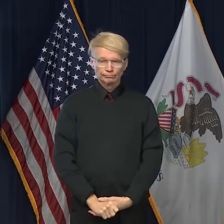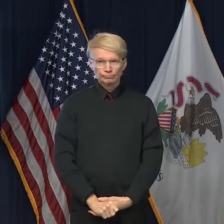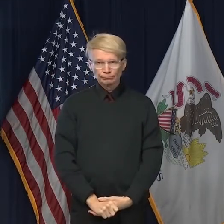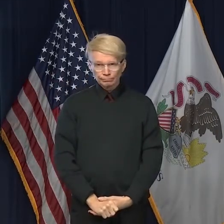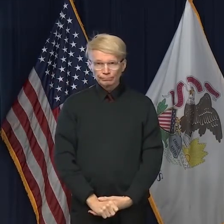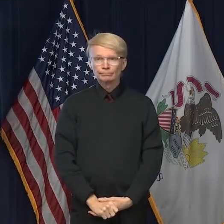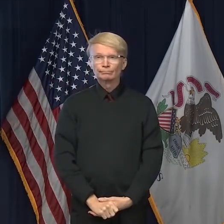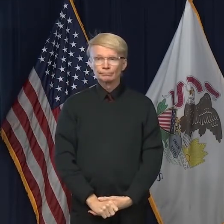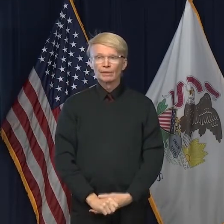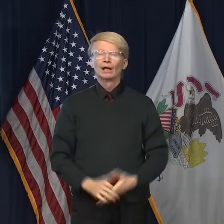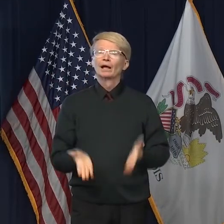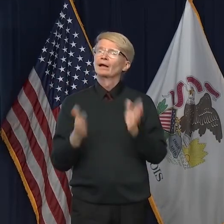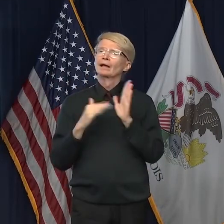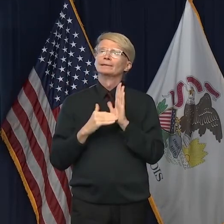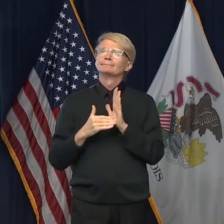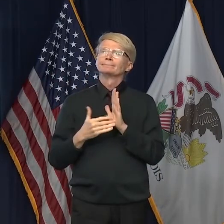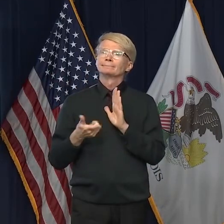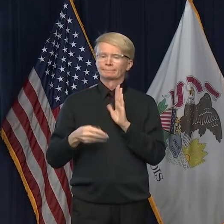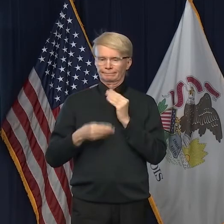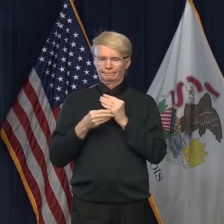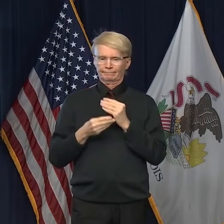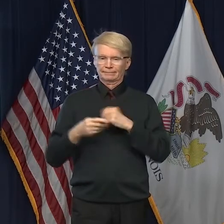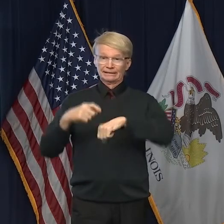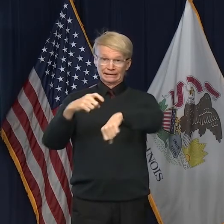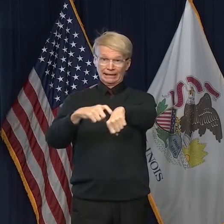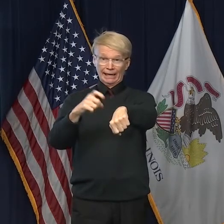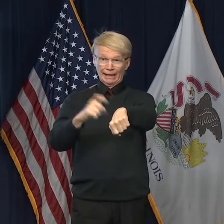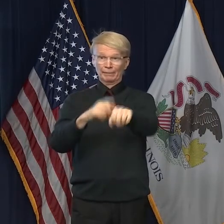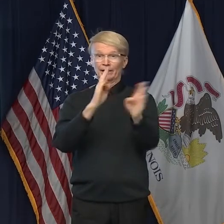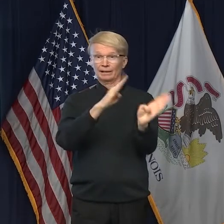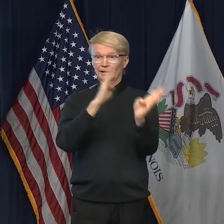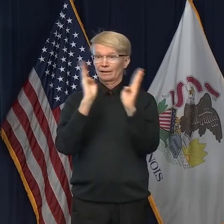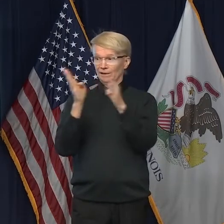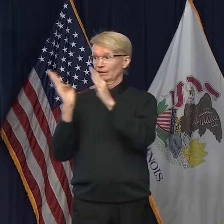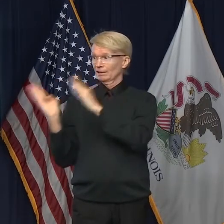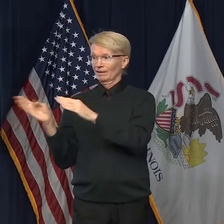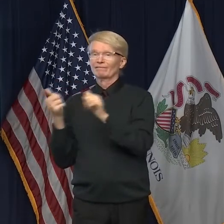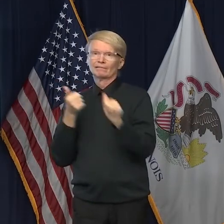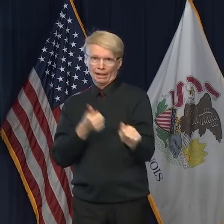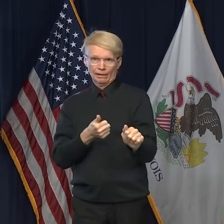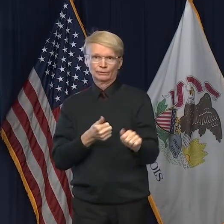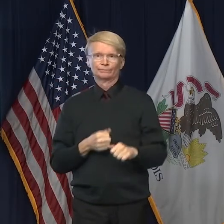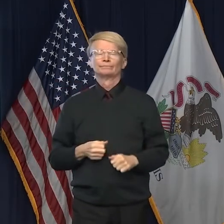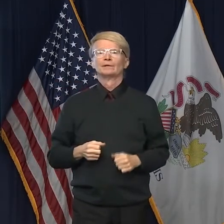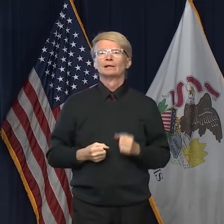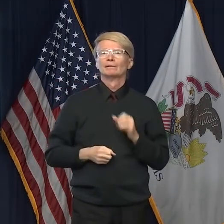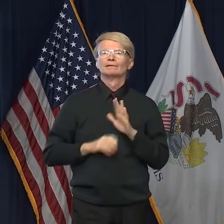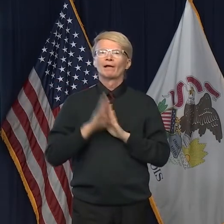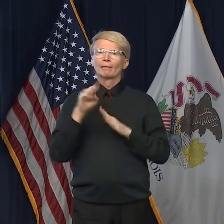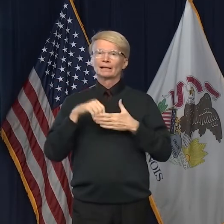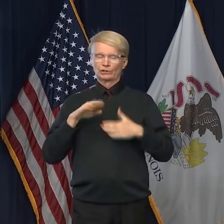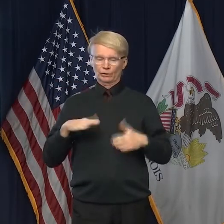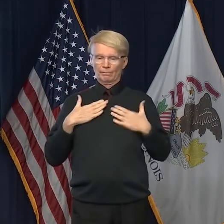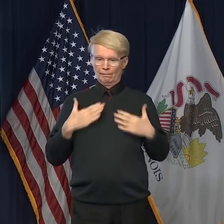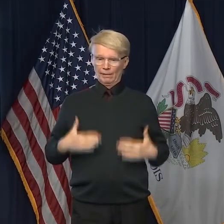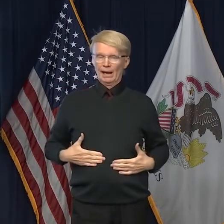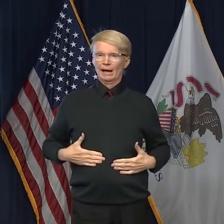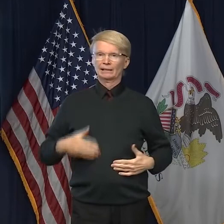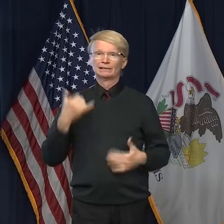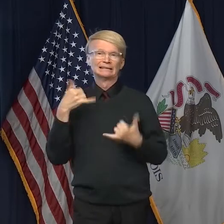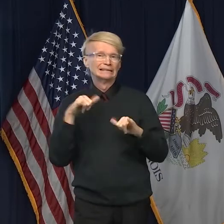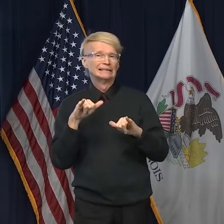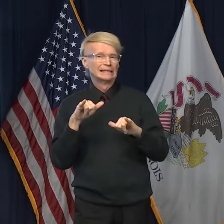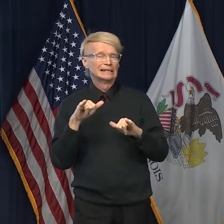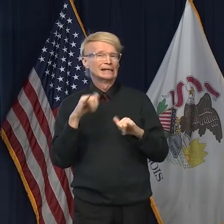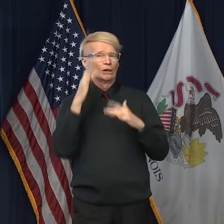So again, I would say that timing is everything, as the governor has stated, and it's still early. So anything that we're seeing